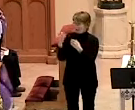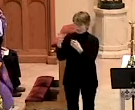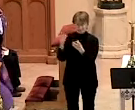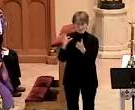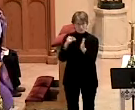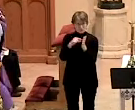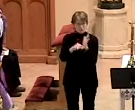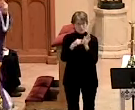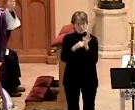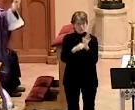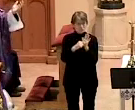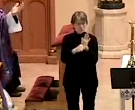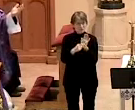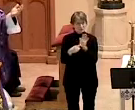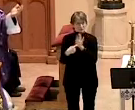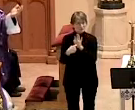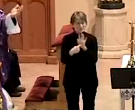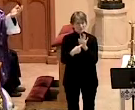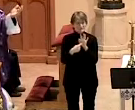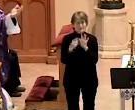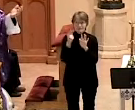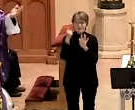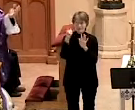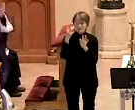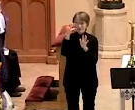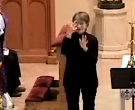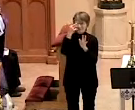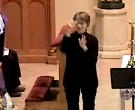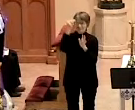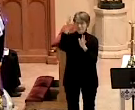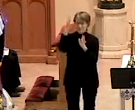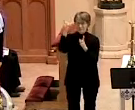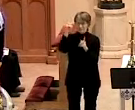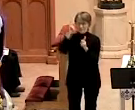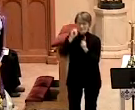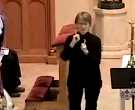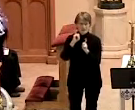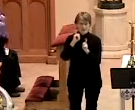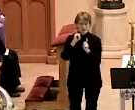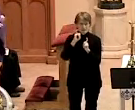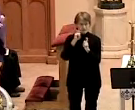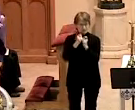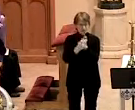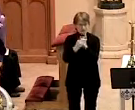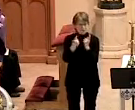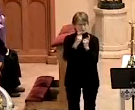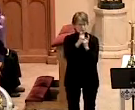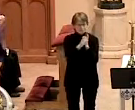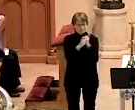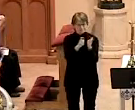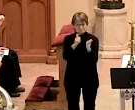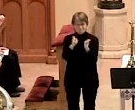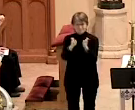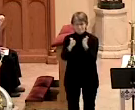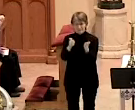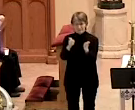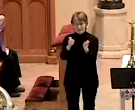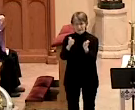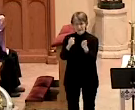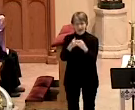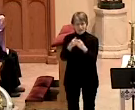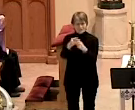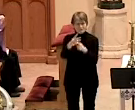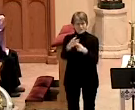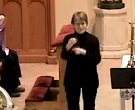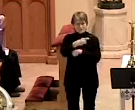there's some extraordinary gift. God has a gift for each of you after 40 days